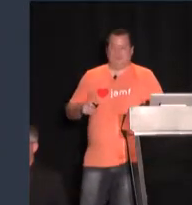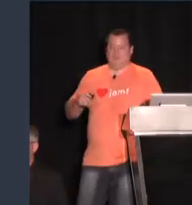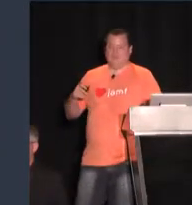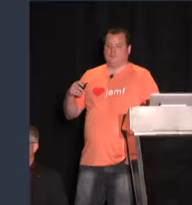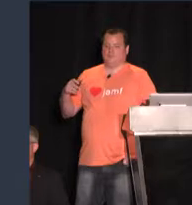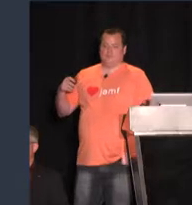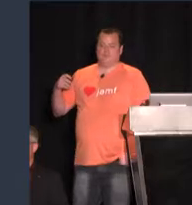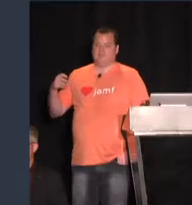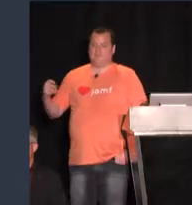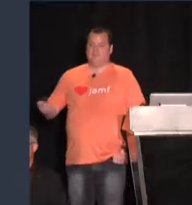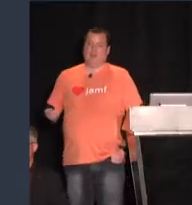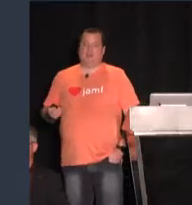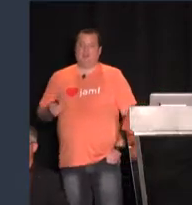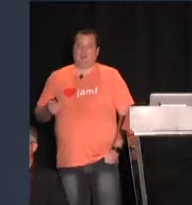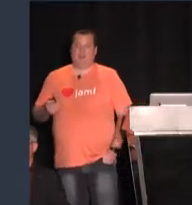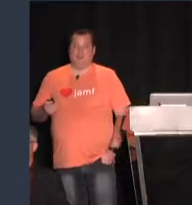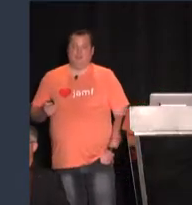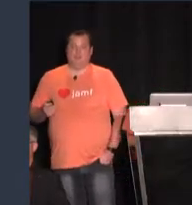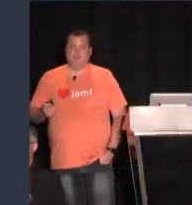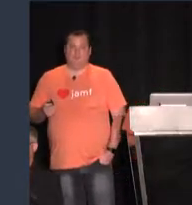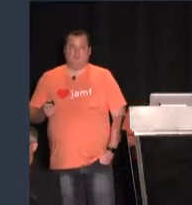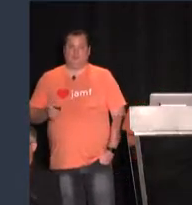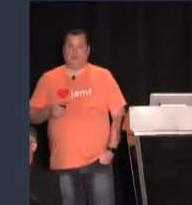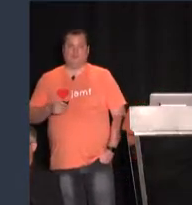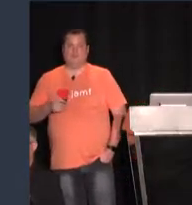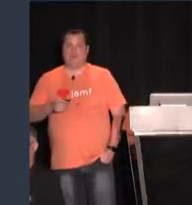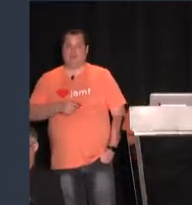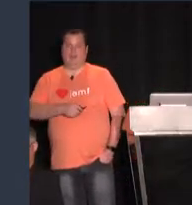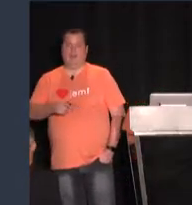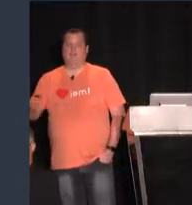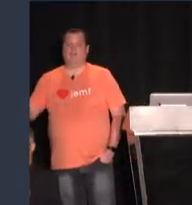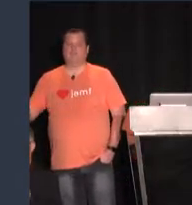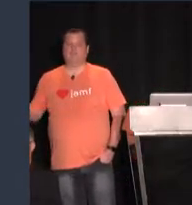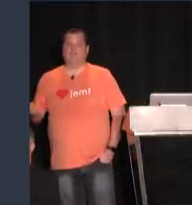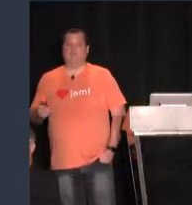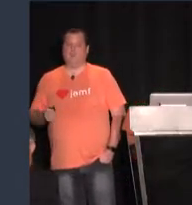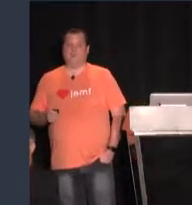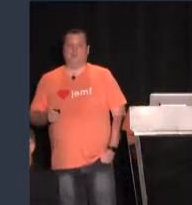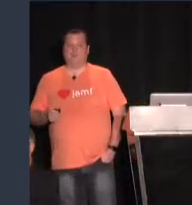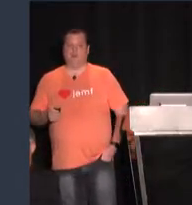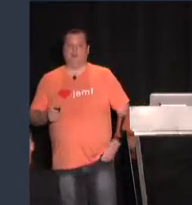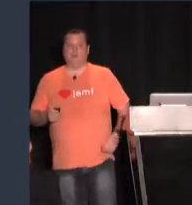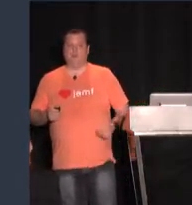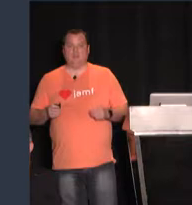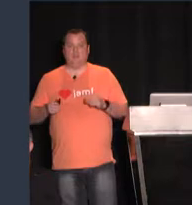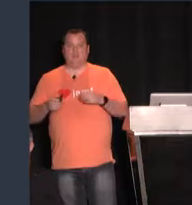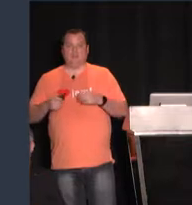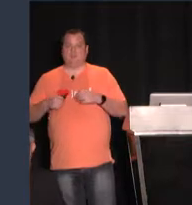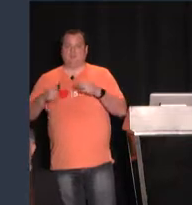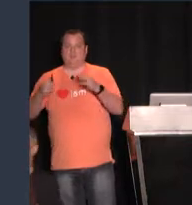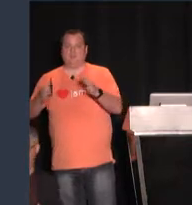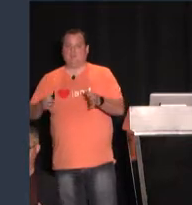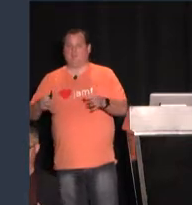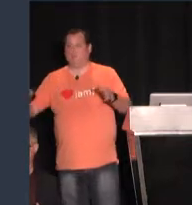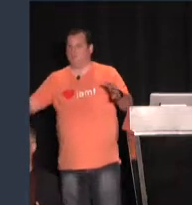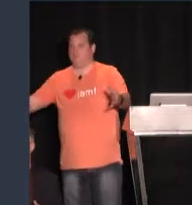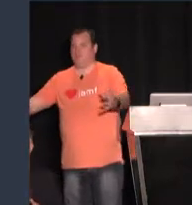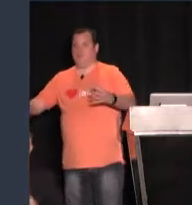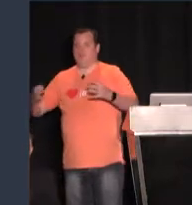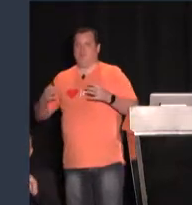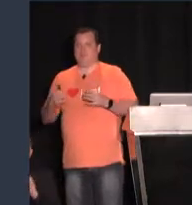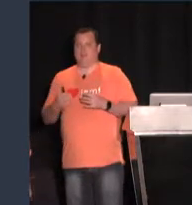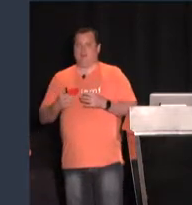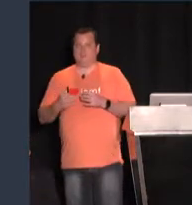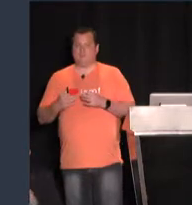the actual collection was designed by the tech coach. They got to design it however their school wanted to do it, whether it was let's go to each classroom